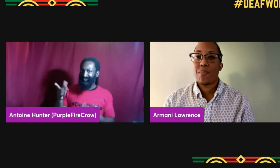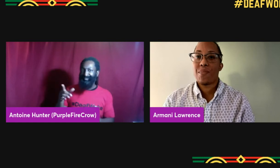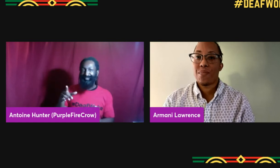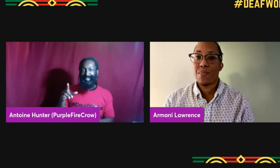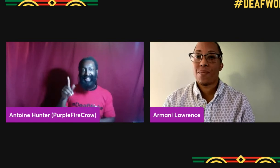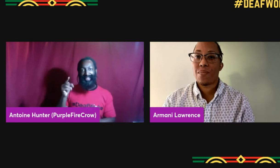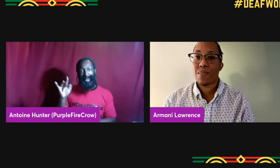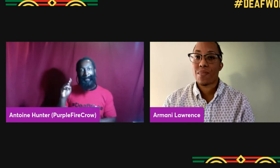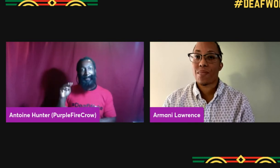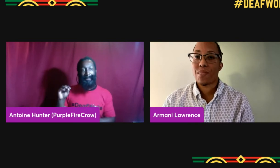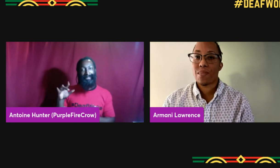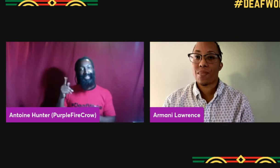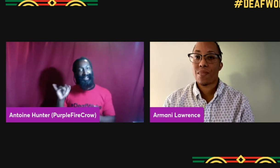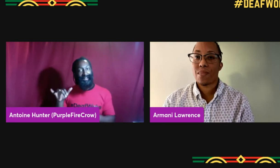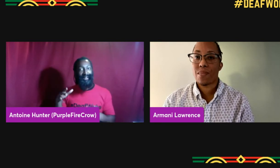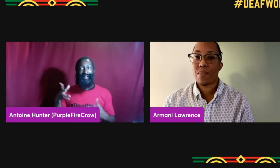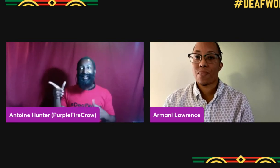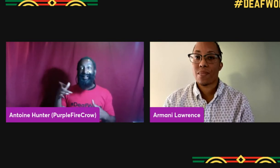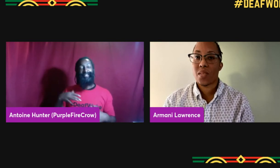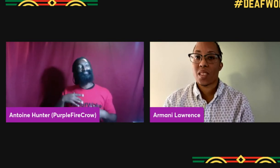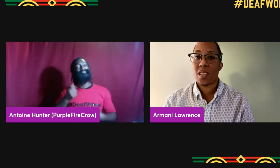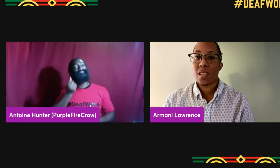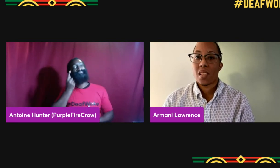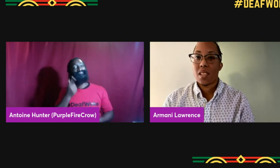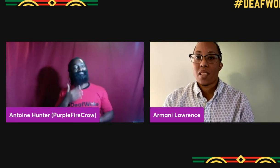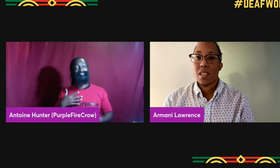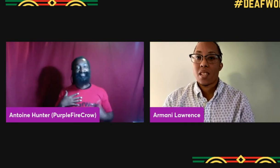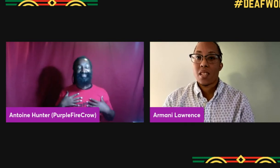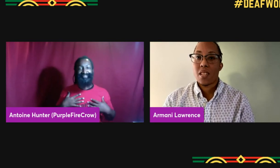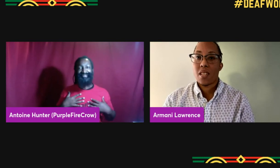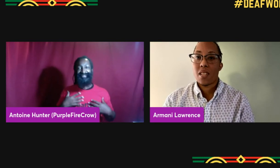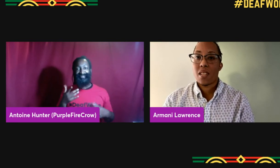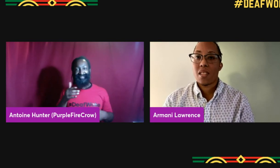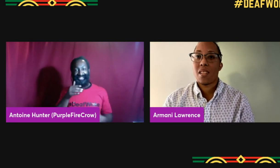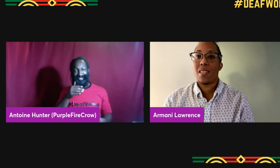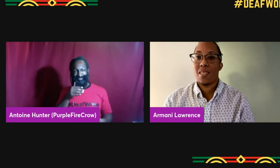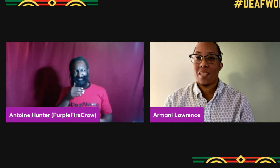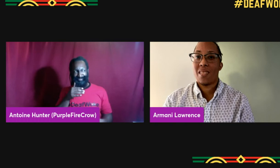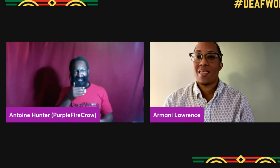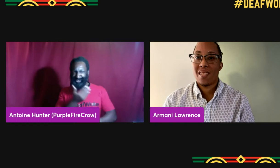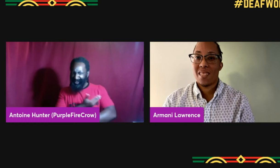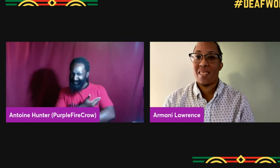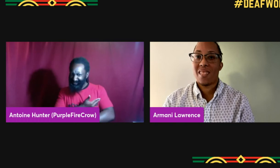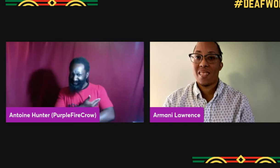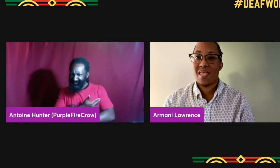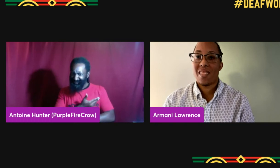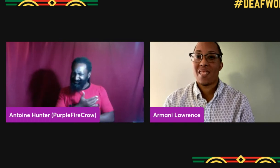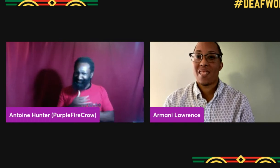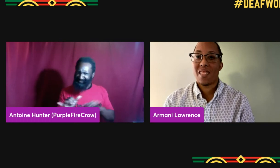I know you just mentioned, like you were talking about what your experience today at your job interview, you know?